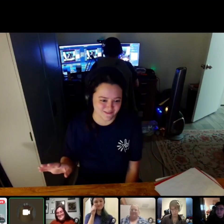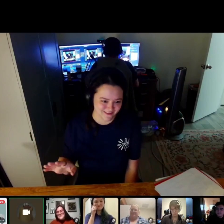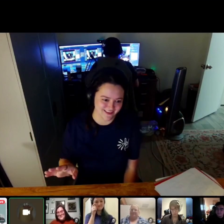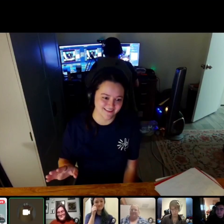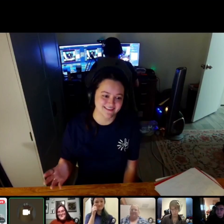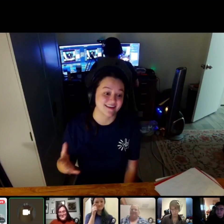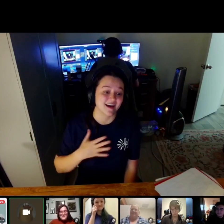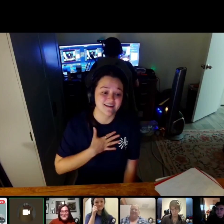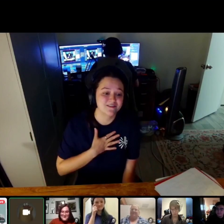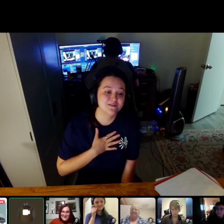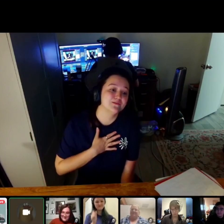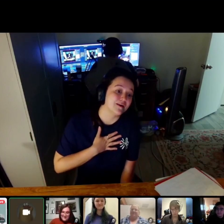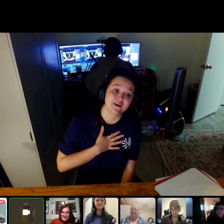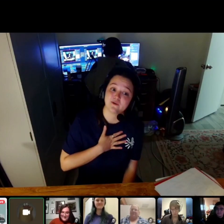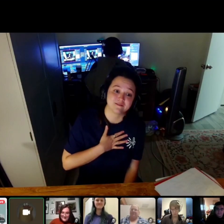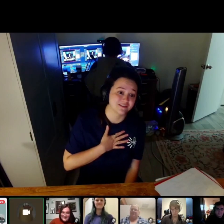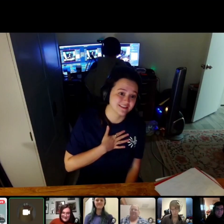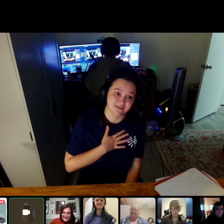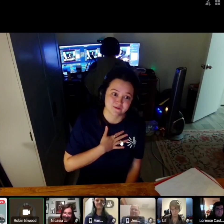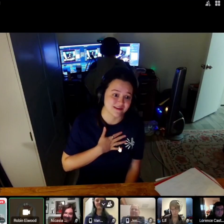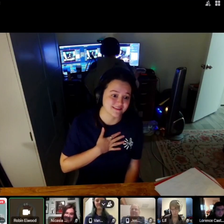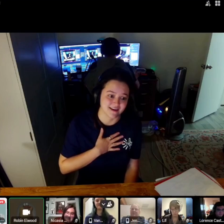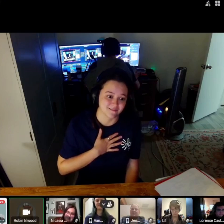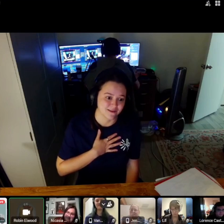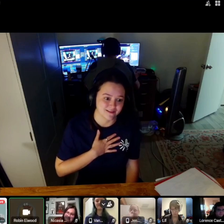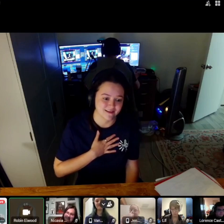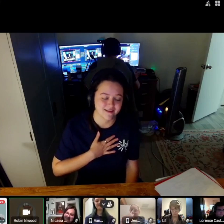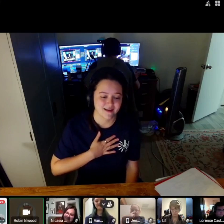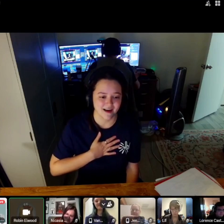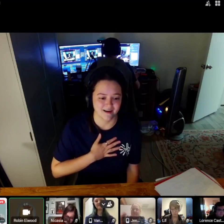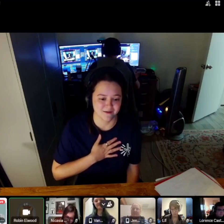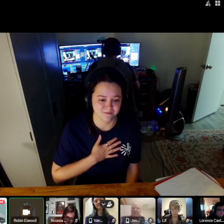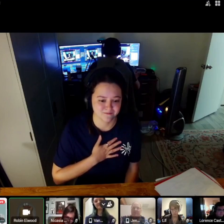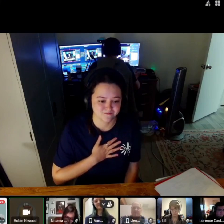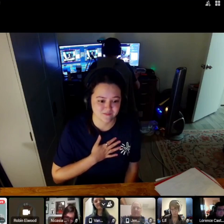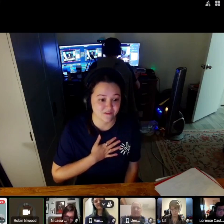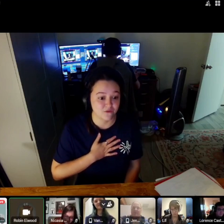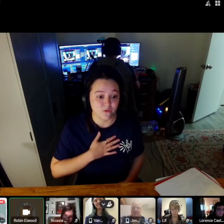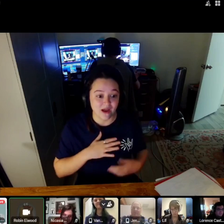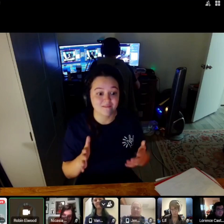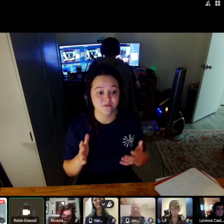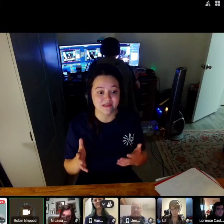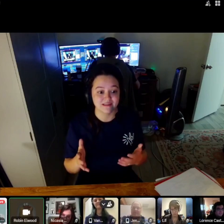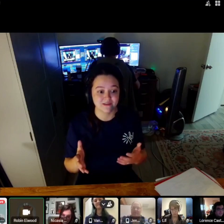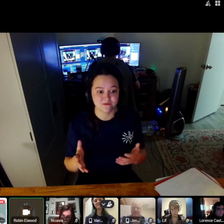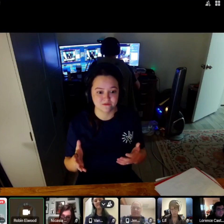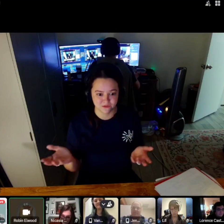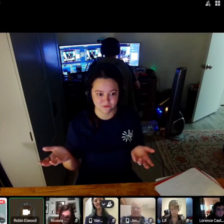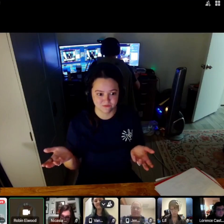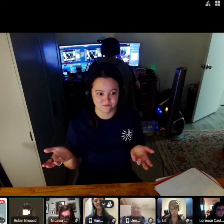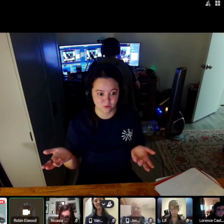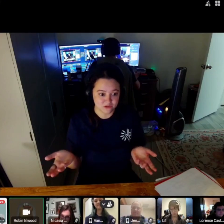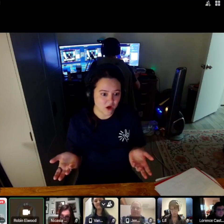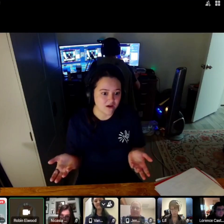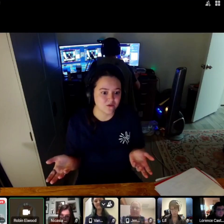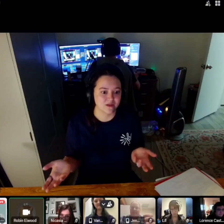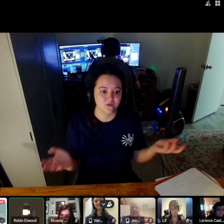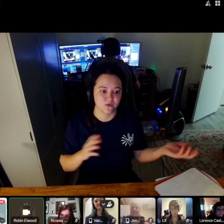different things, and I do not know every single way to sign everything. If you have a way that you were taught or that you know